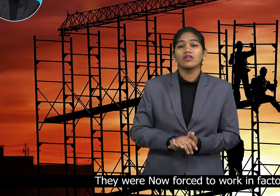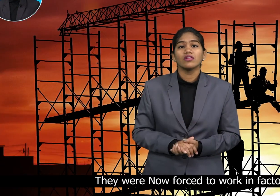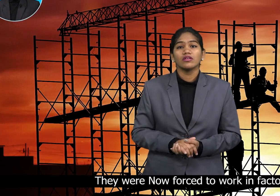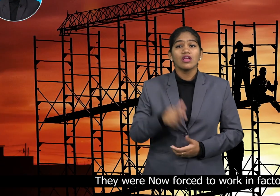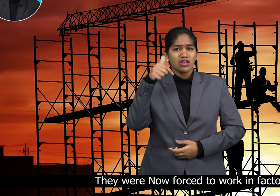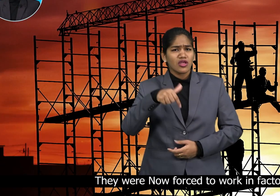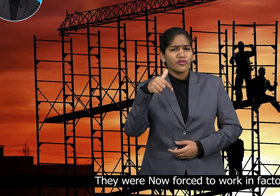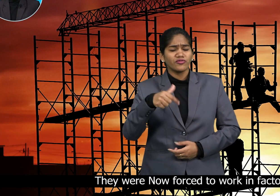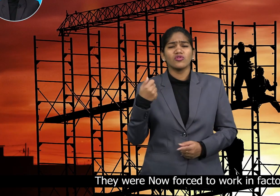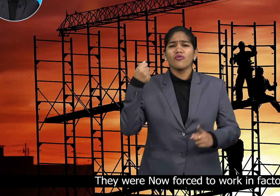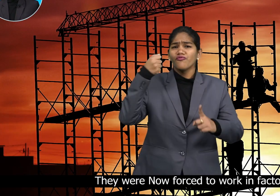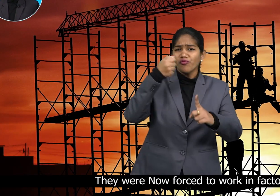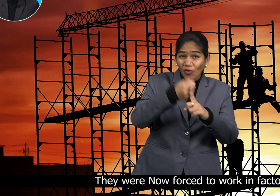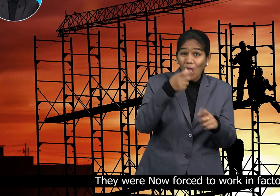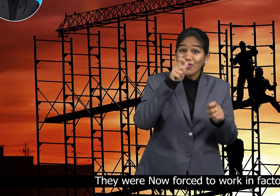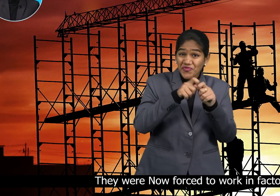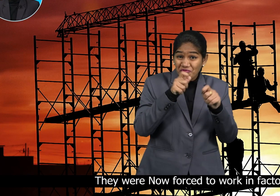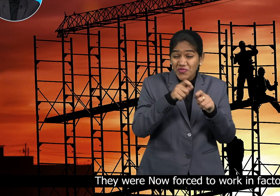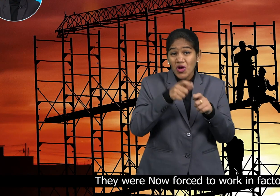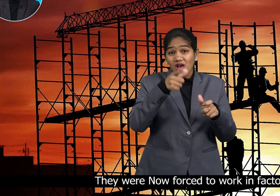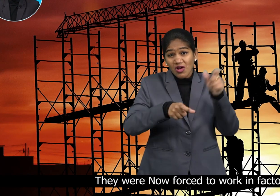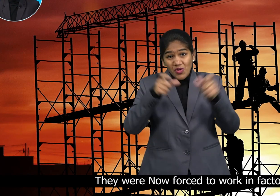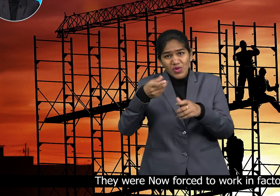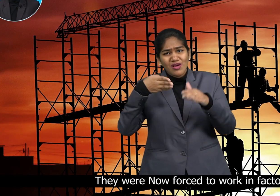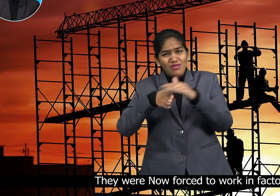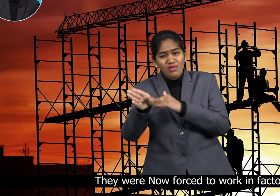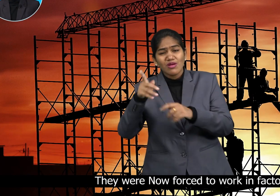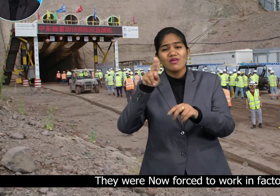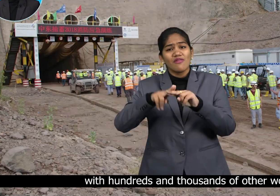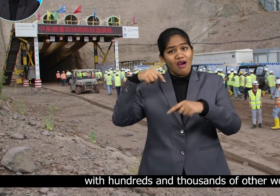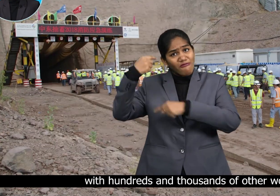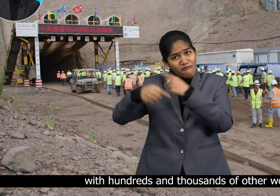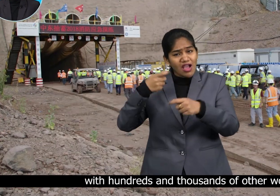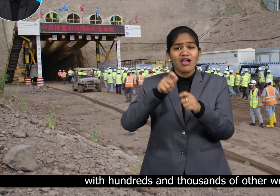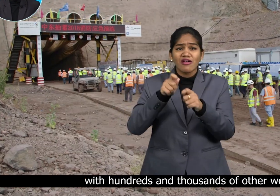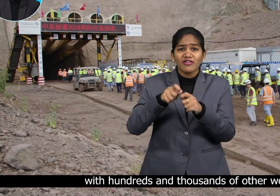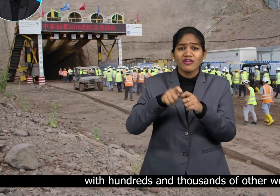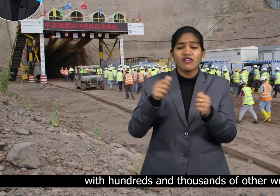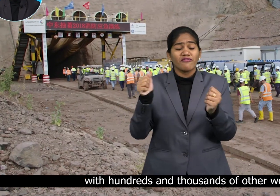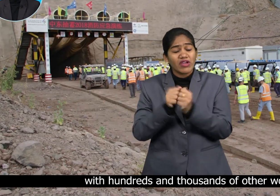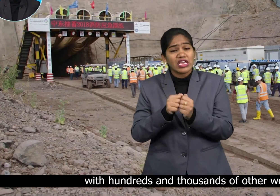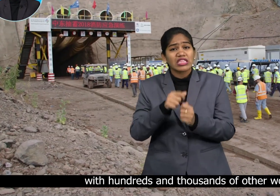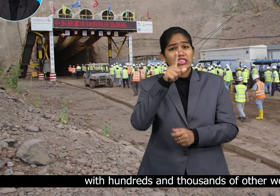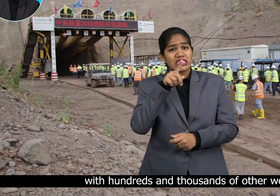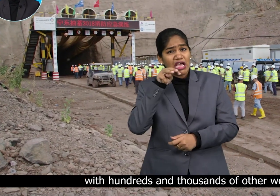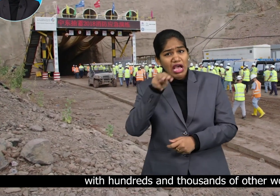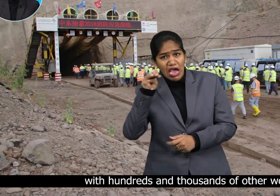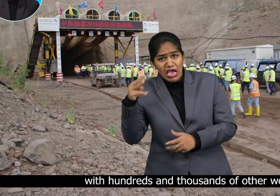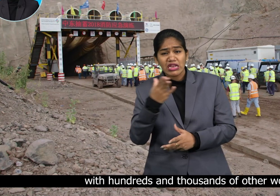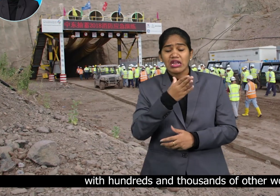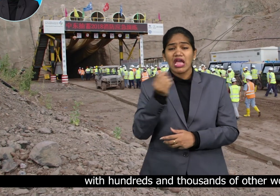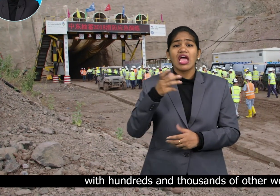now forced to work in factories with hundreds and thousands of